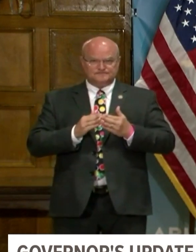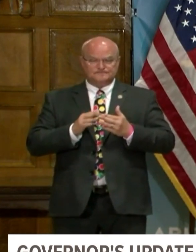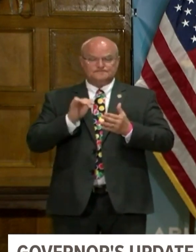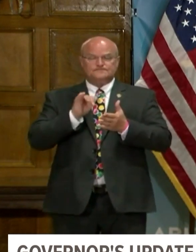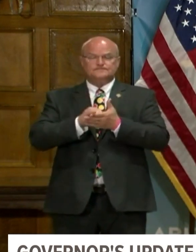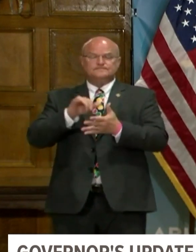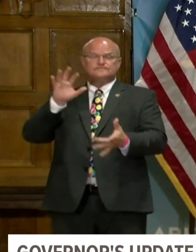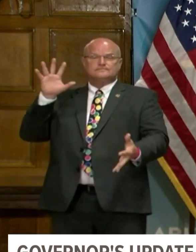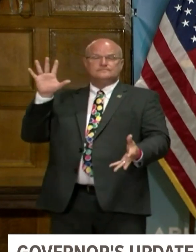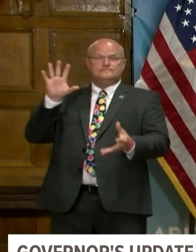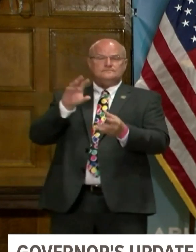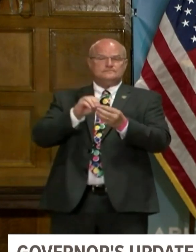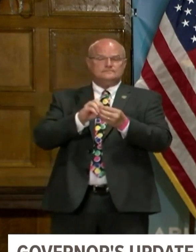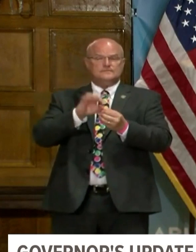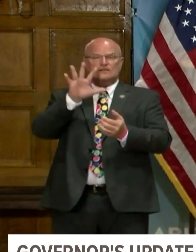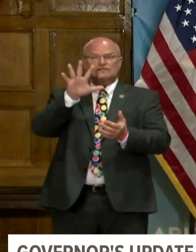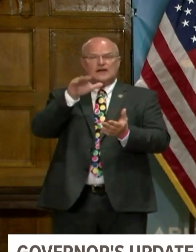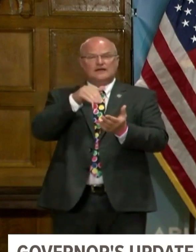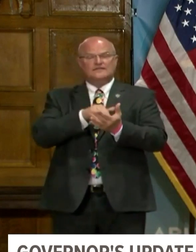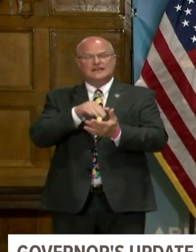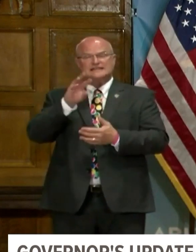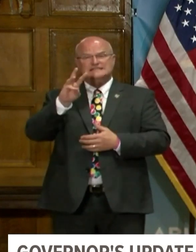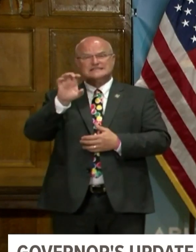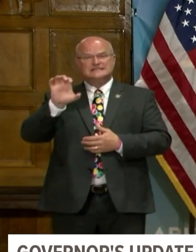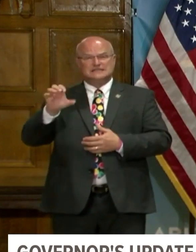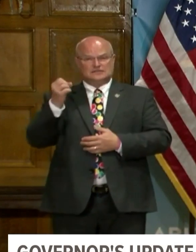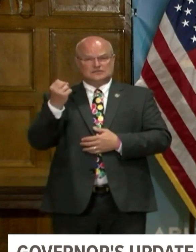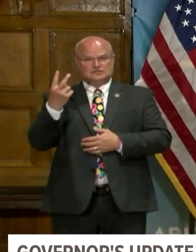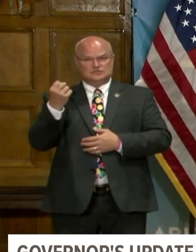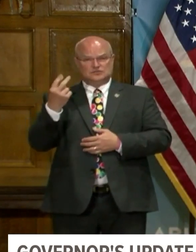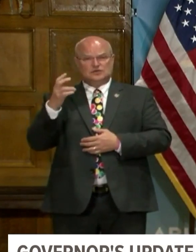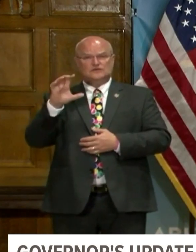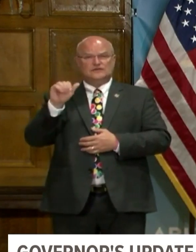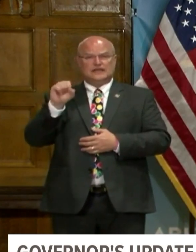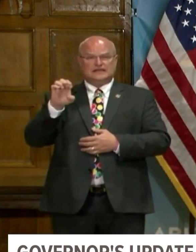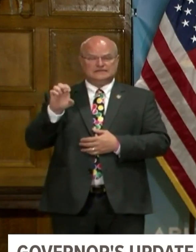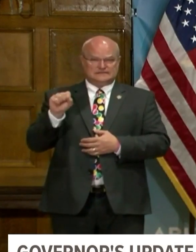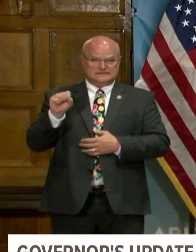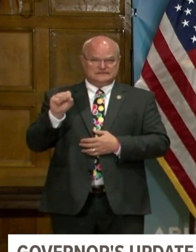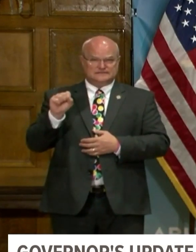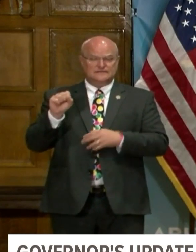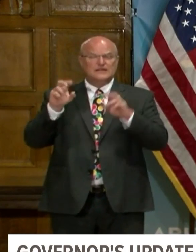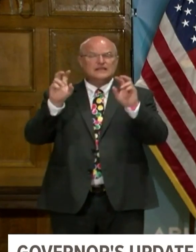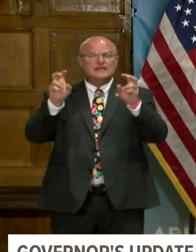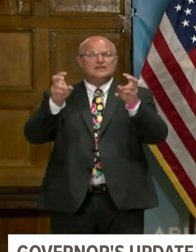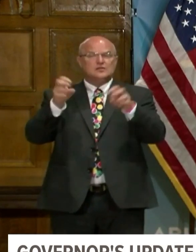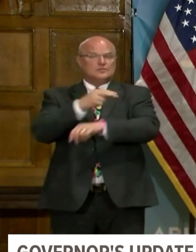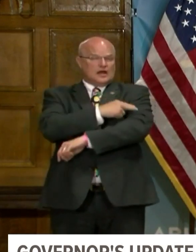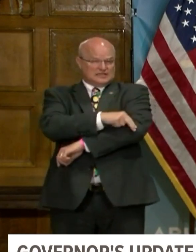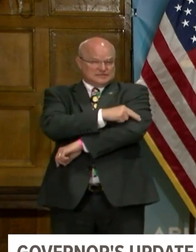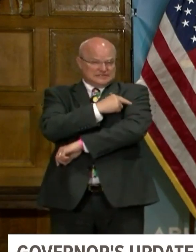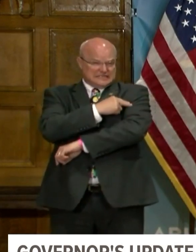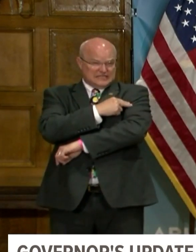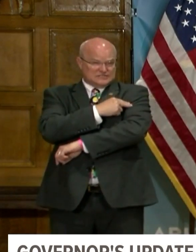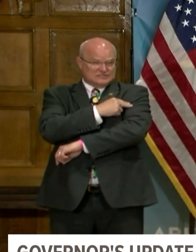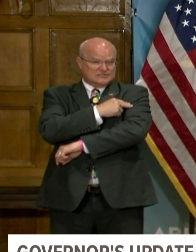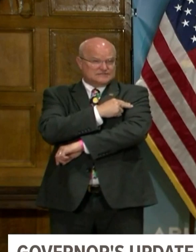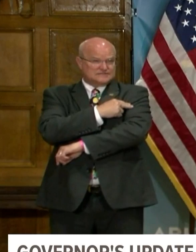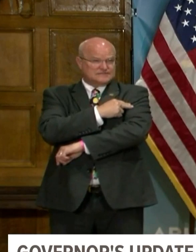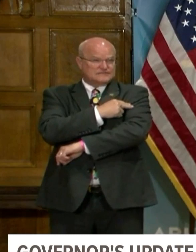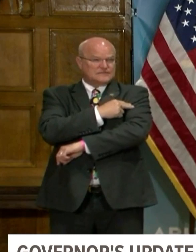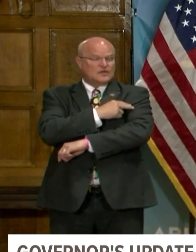That brings the total today to 5,612 cases. In terms of